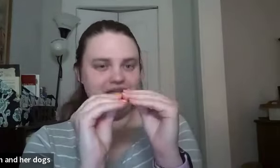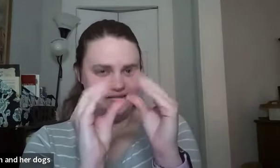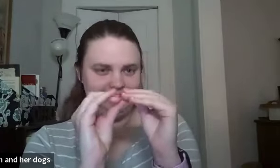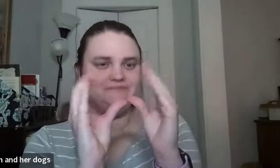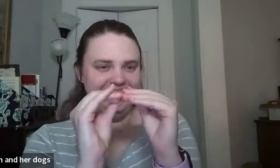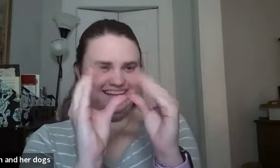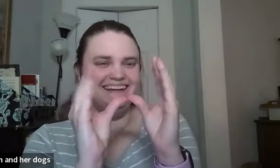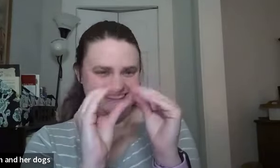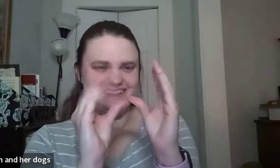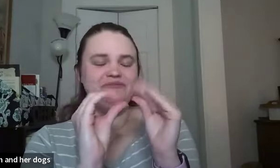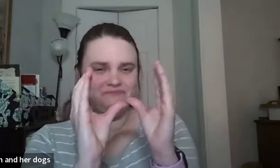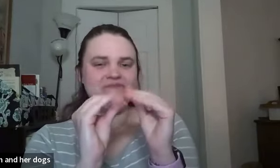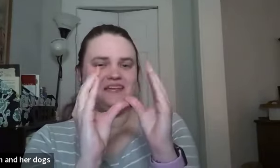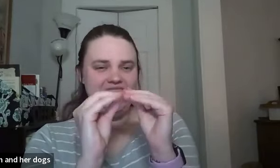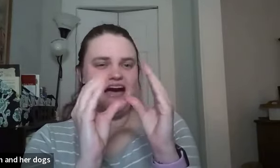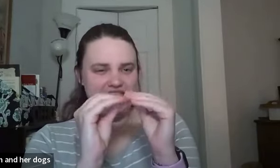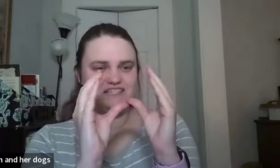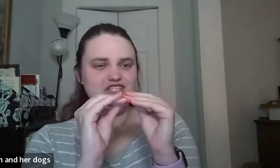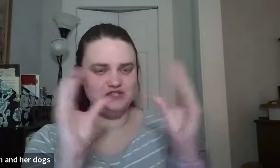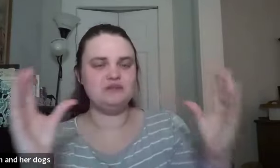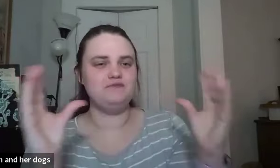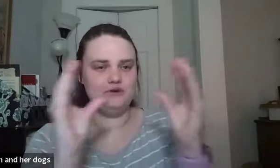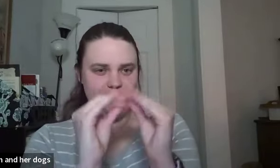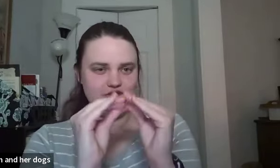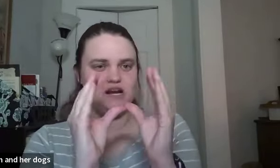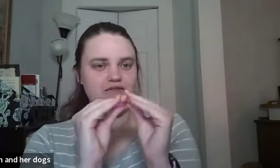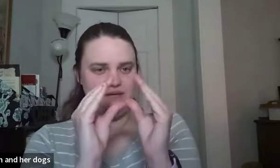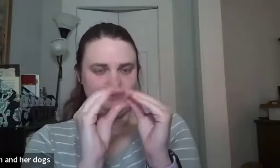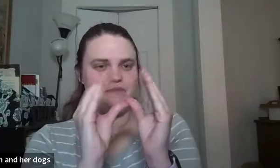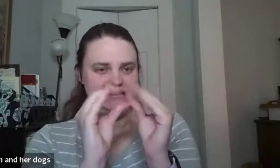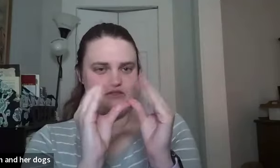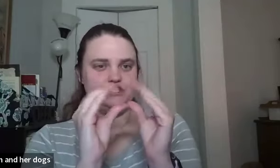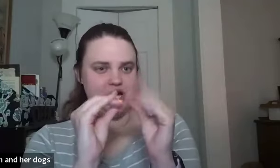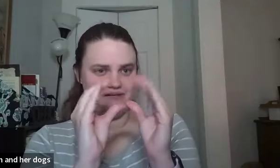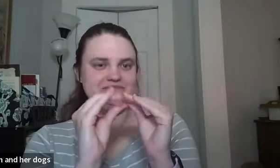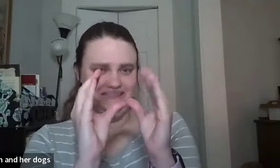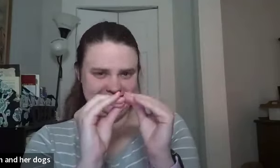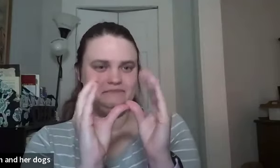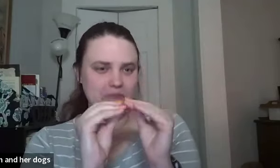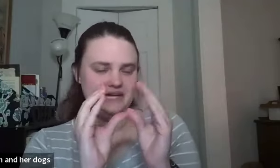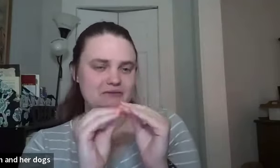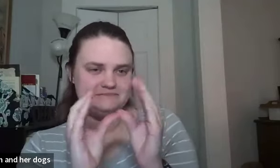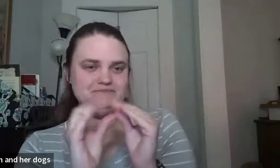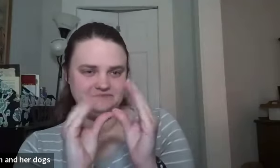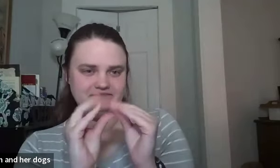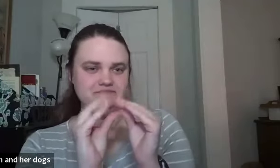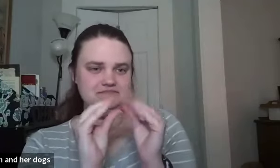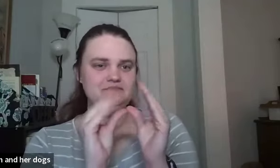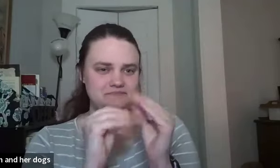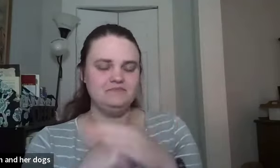meeting. I think it's genuinely for the motion of people coming together and chatting. Meeting.